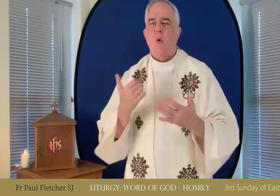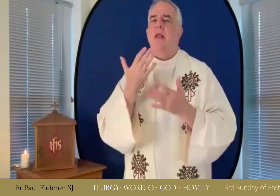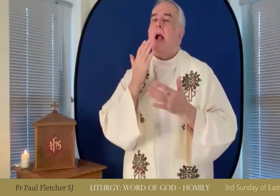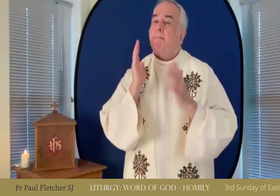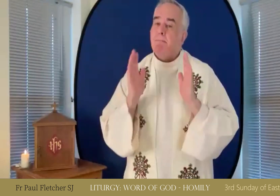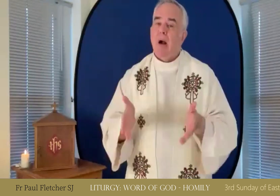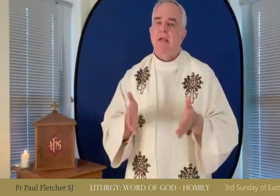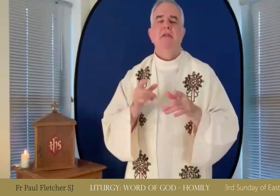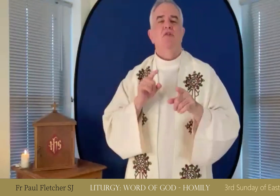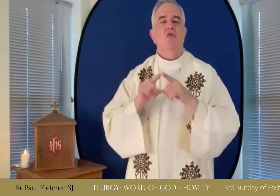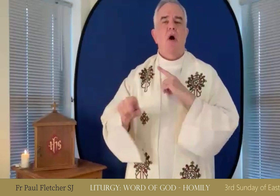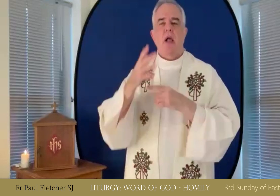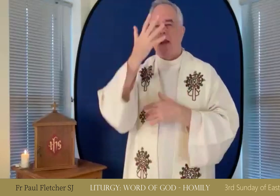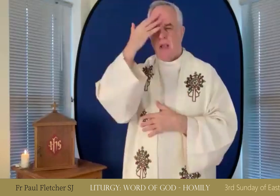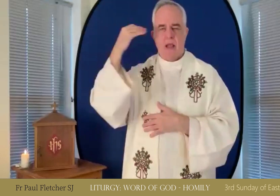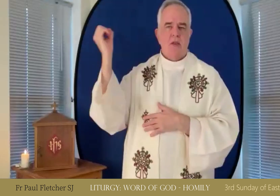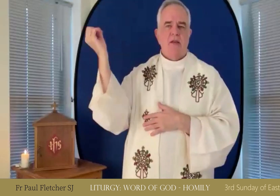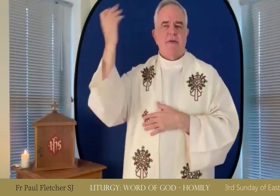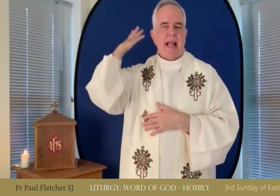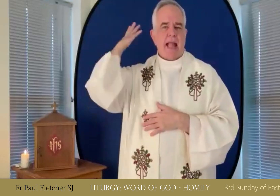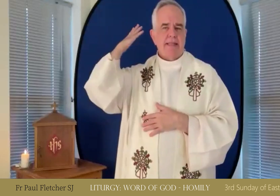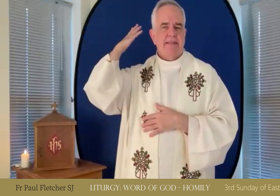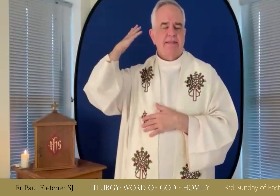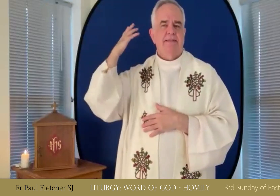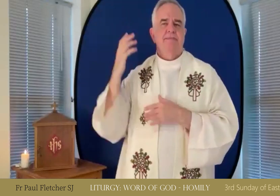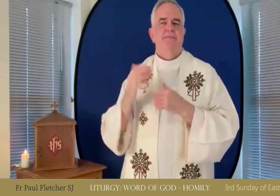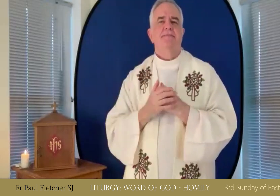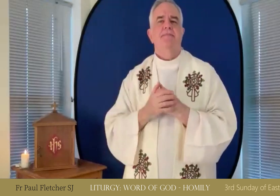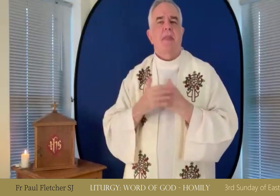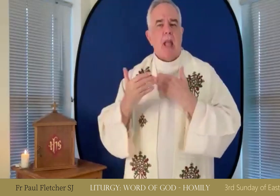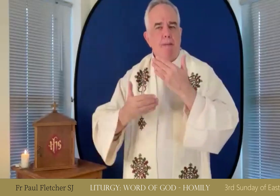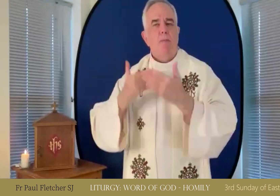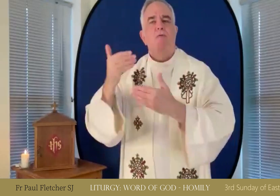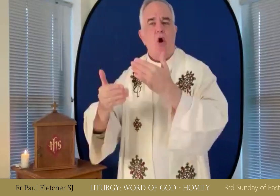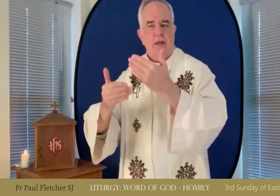always must try to forget and move on.